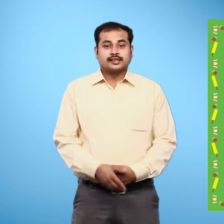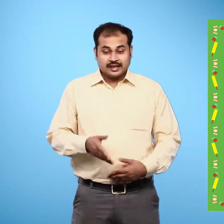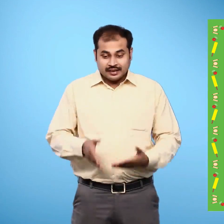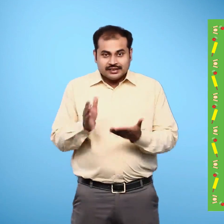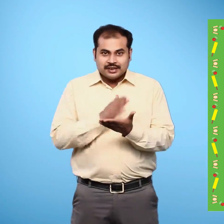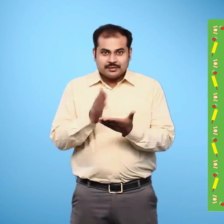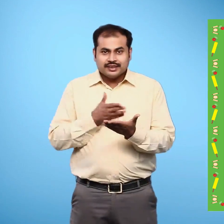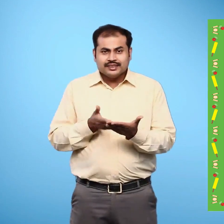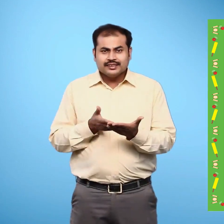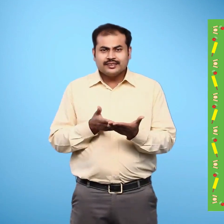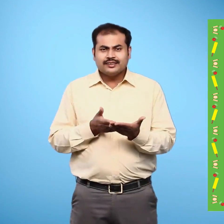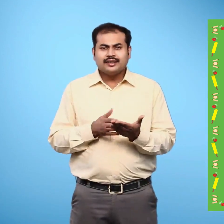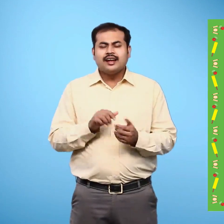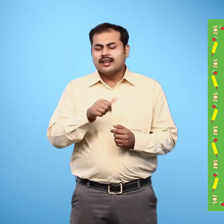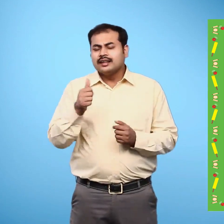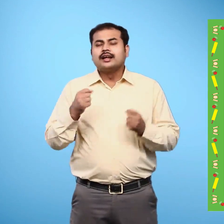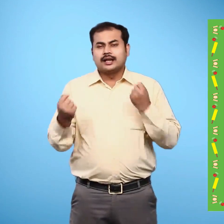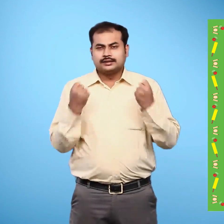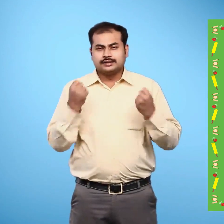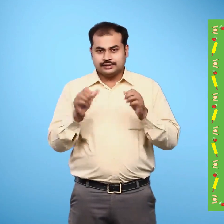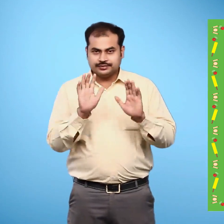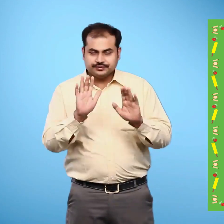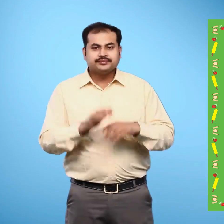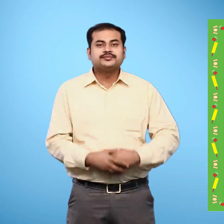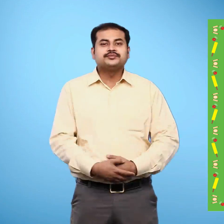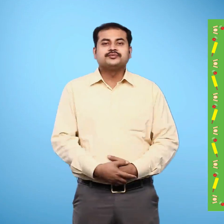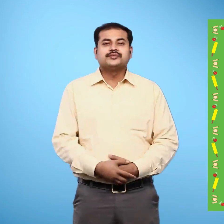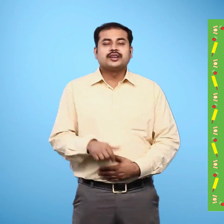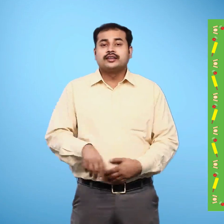This page has another activity titled